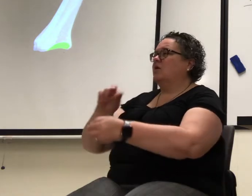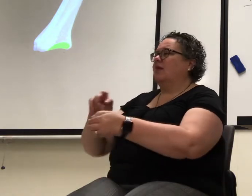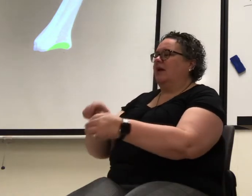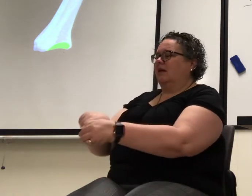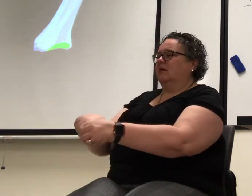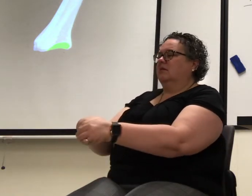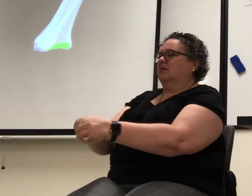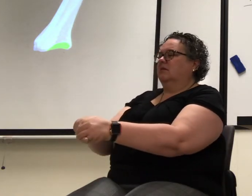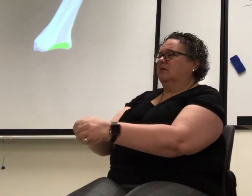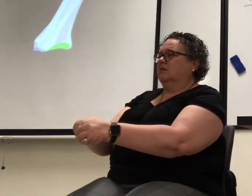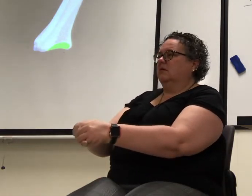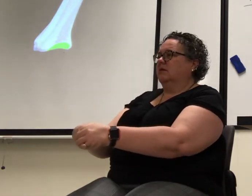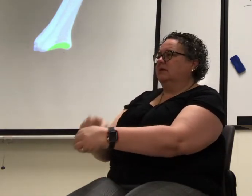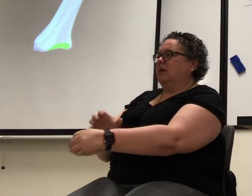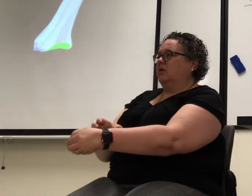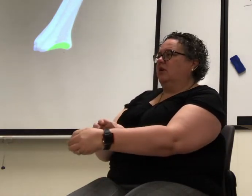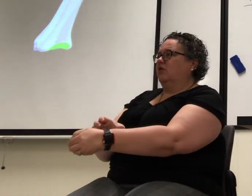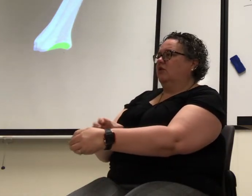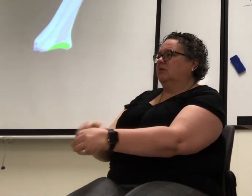radial ulnar